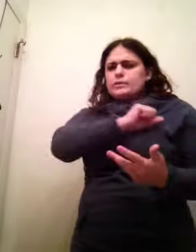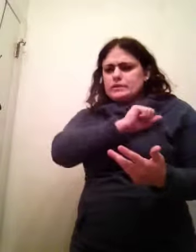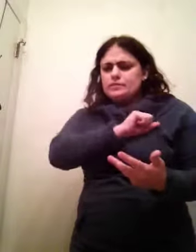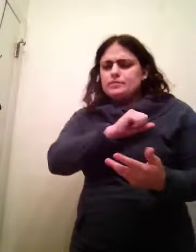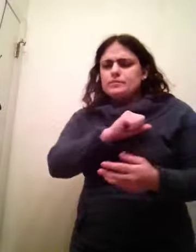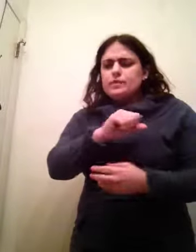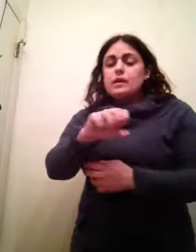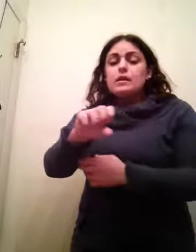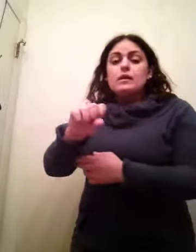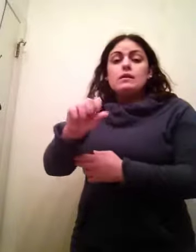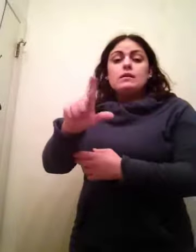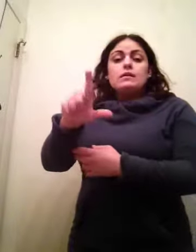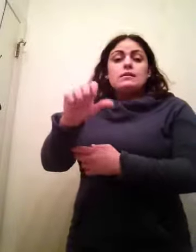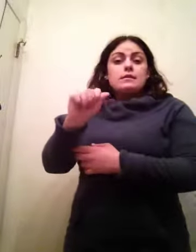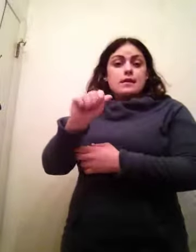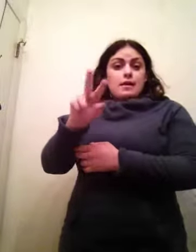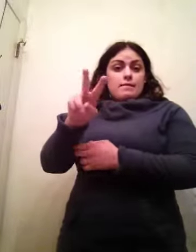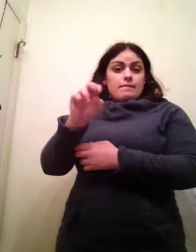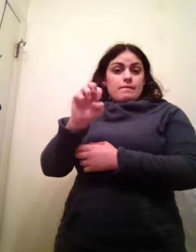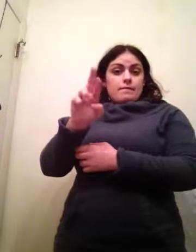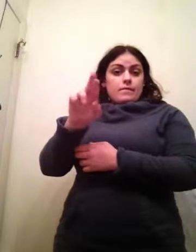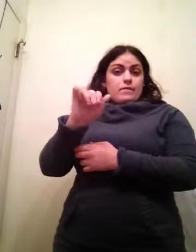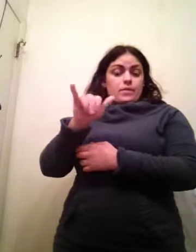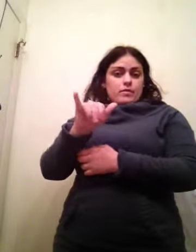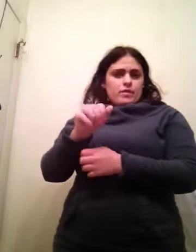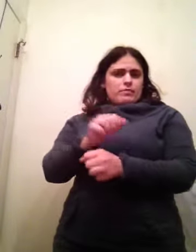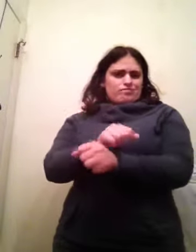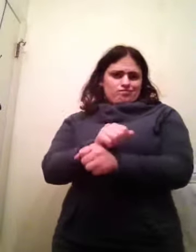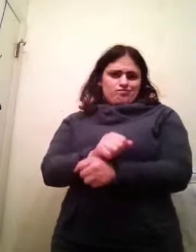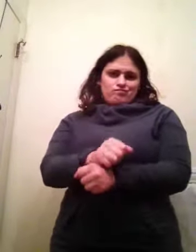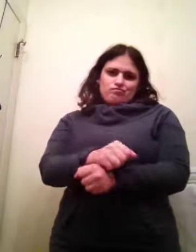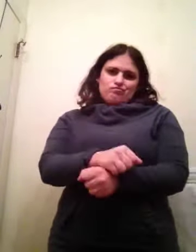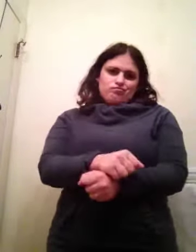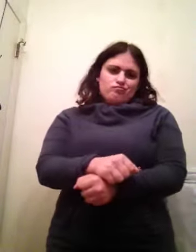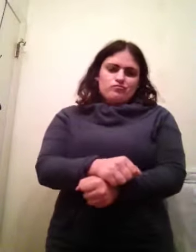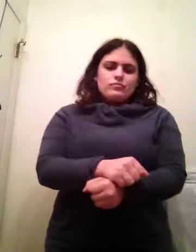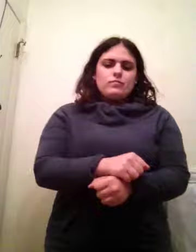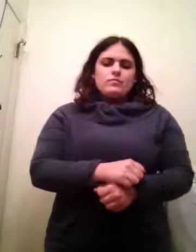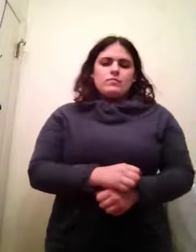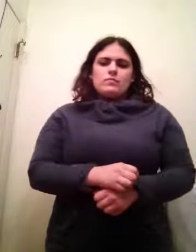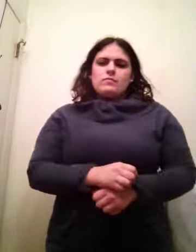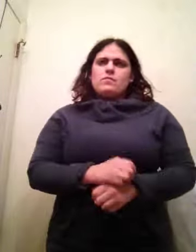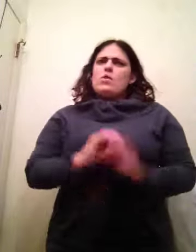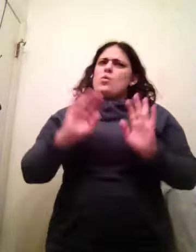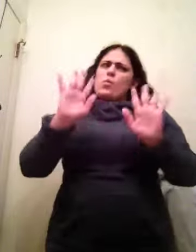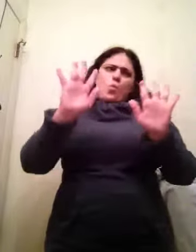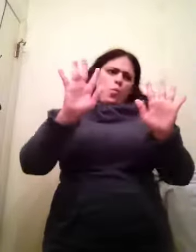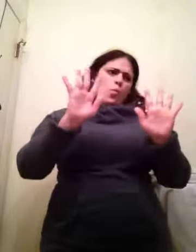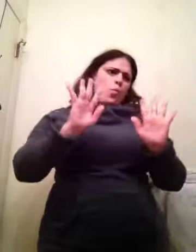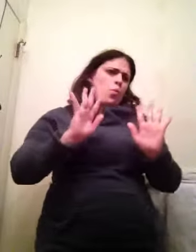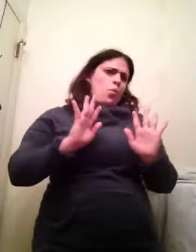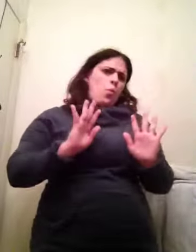Good. What else? Autumn? They had very good farmland. Good farming. Tell me about those